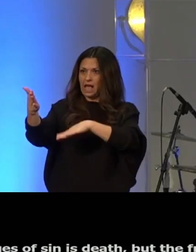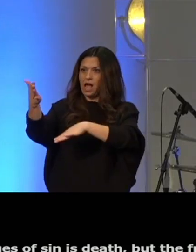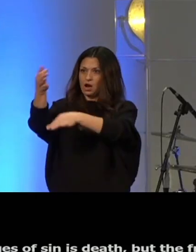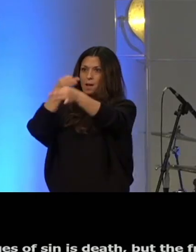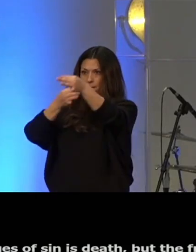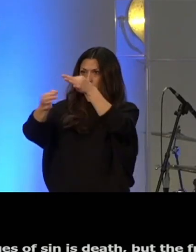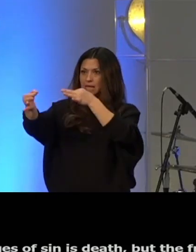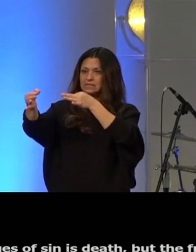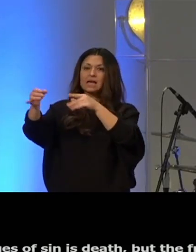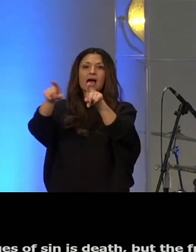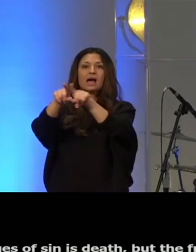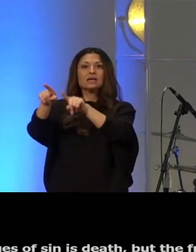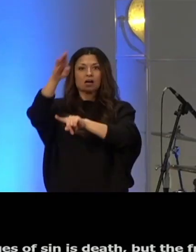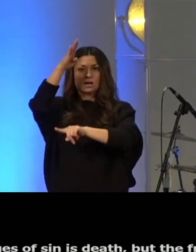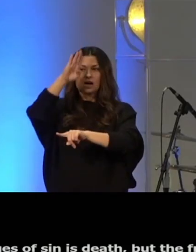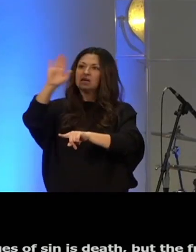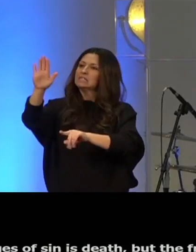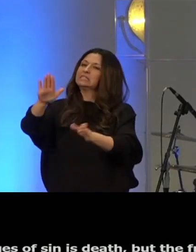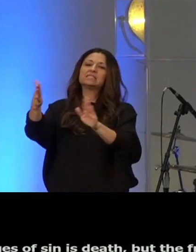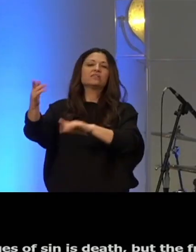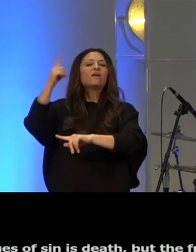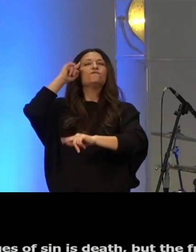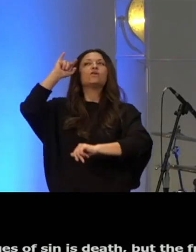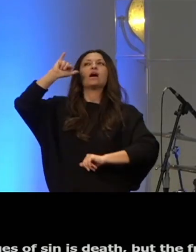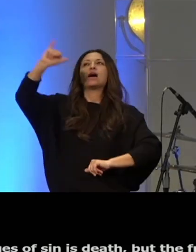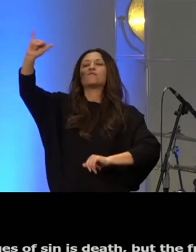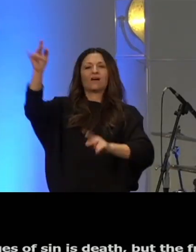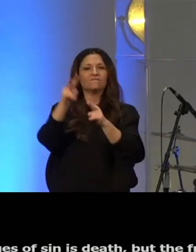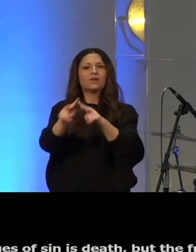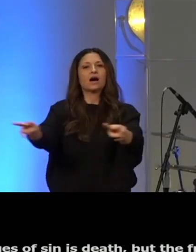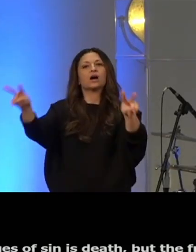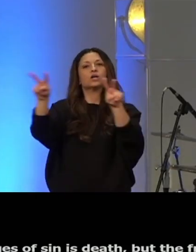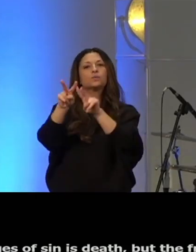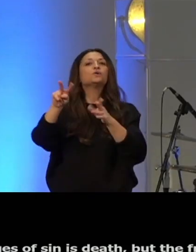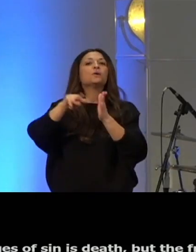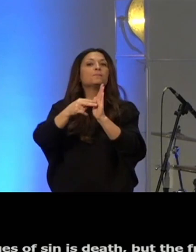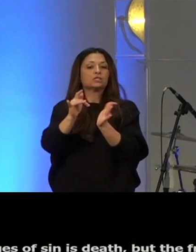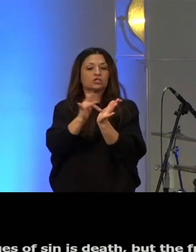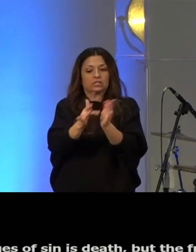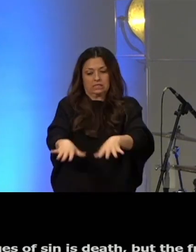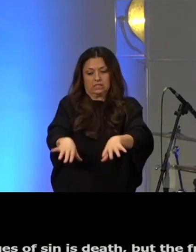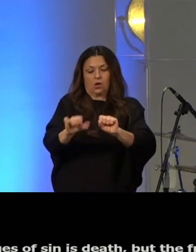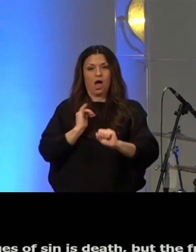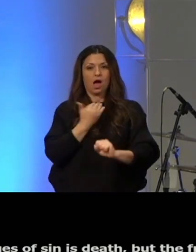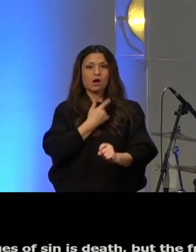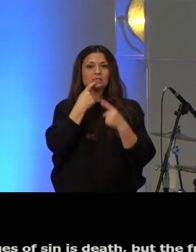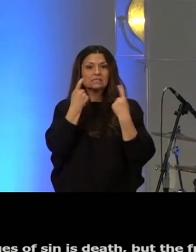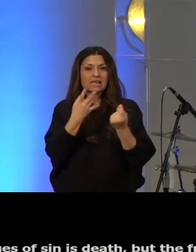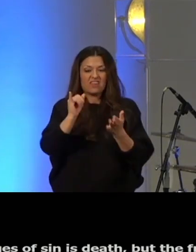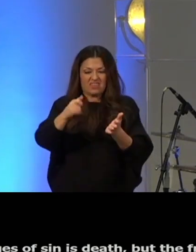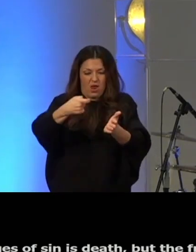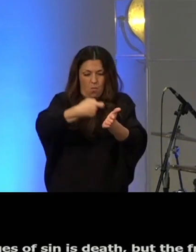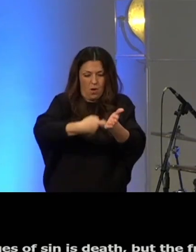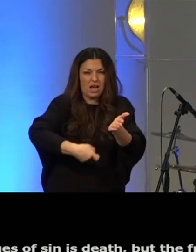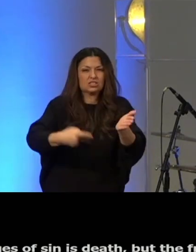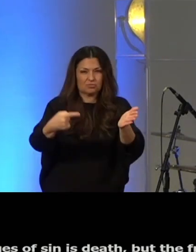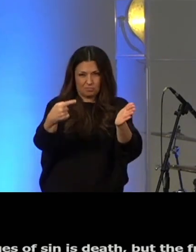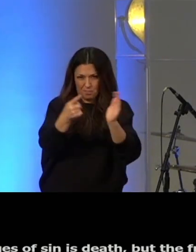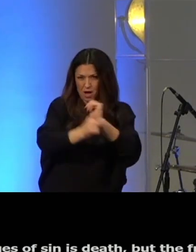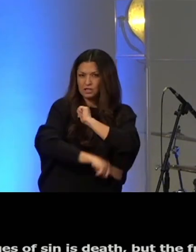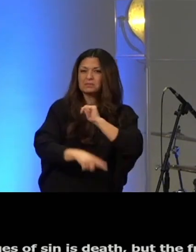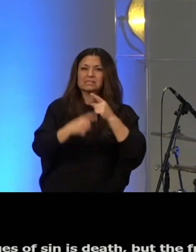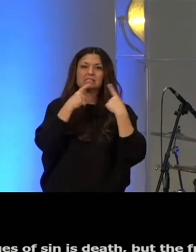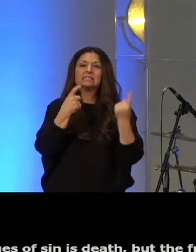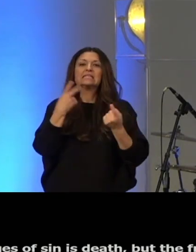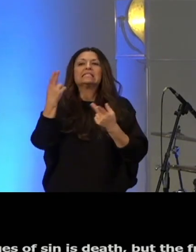substitute. As God, his death would be of infinite value. So Jesus took our sins, and he took the wages of sin. He died